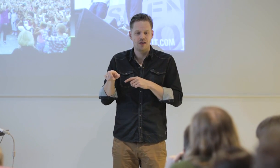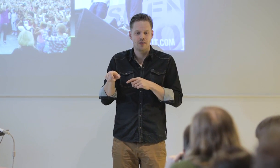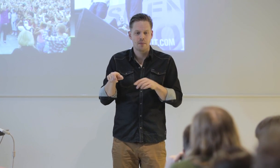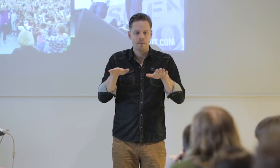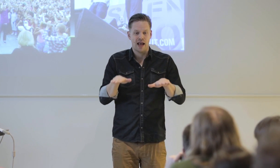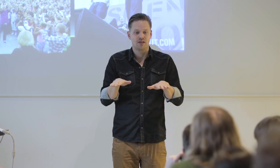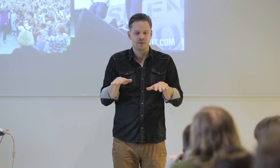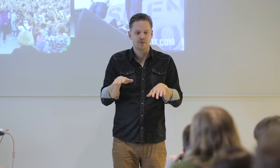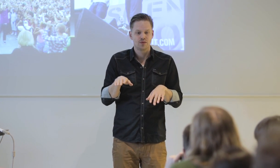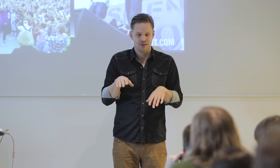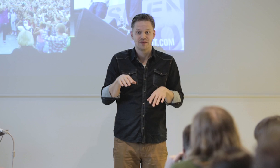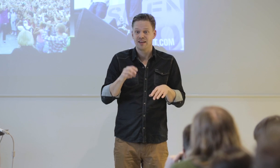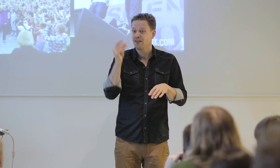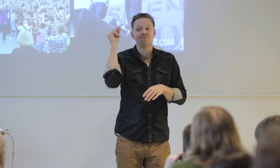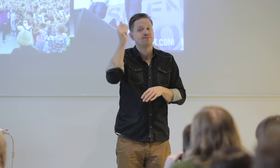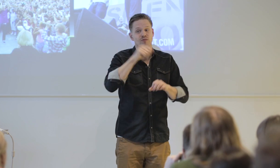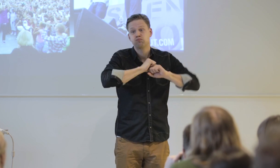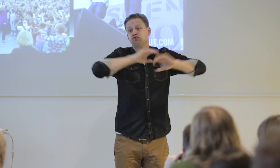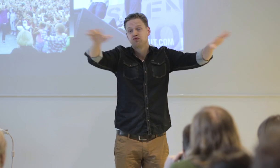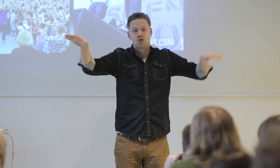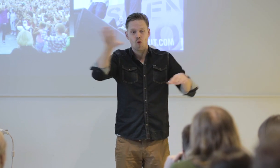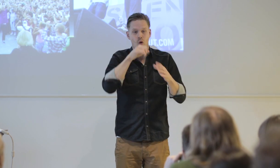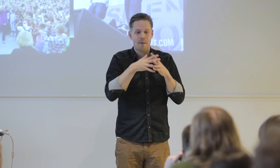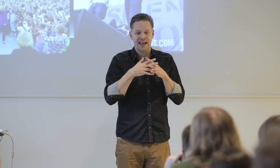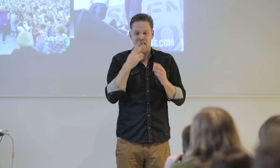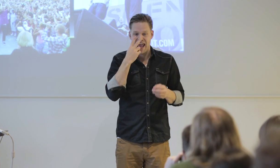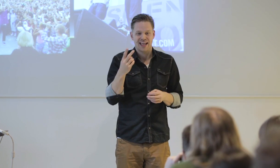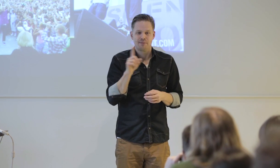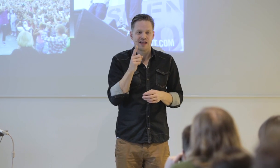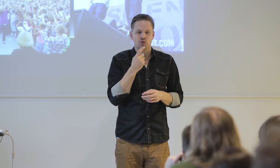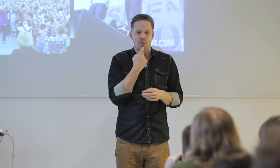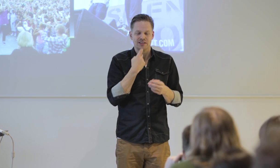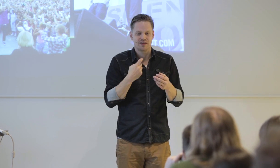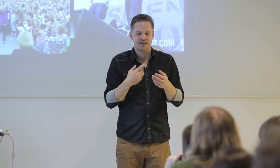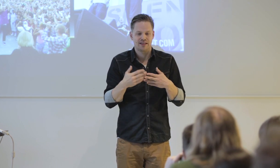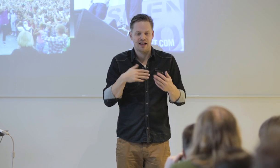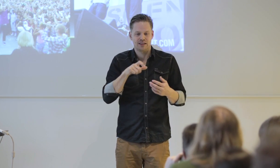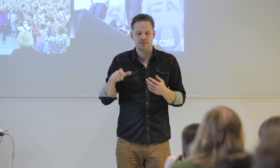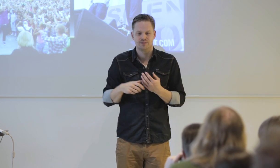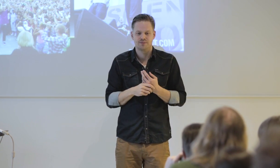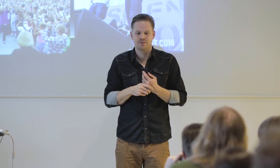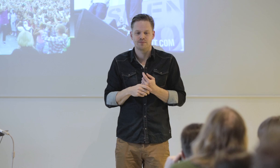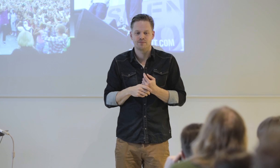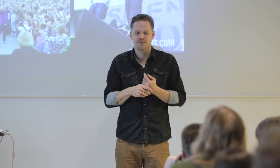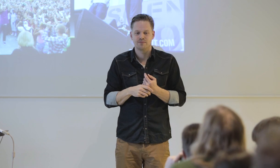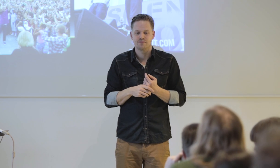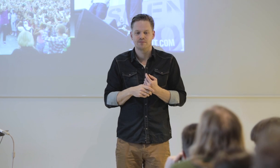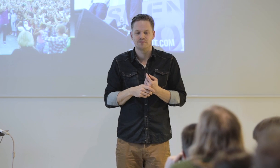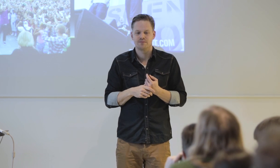And there was 12 different news channels there, and instantly it went worldwide. And the whole America could see what's going